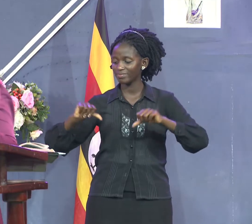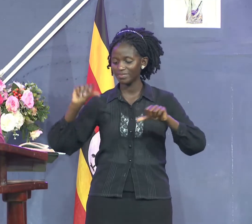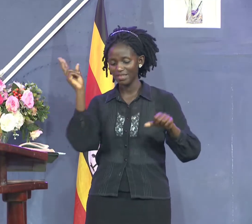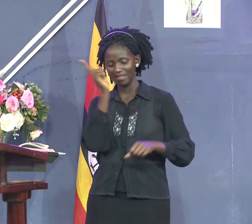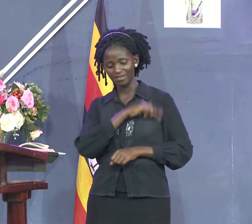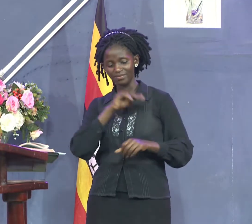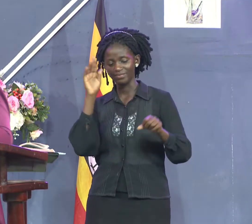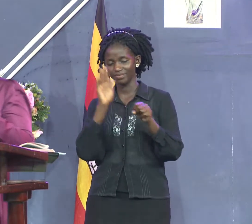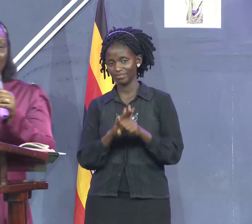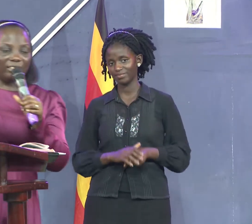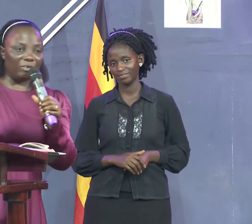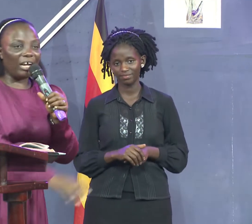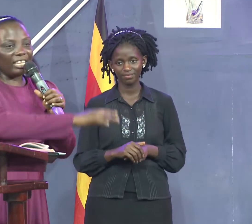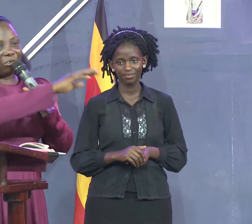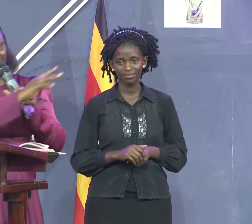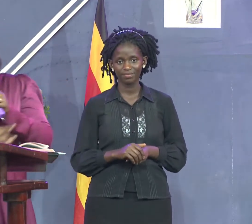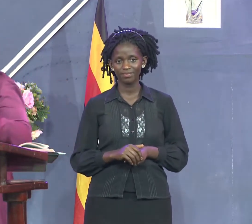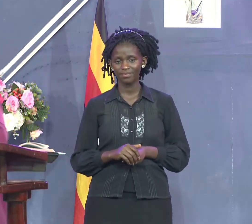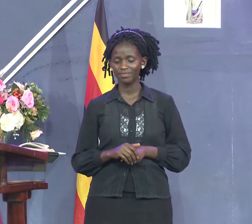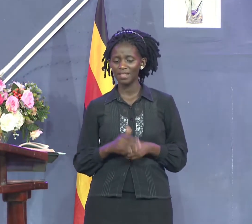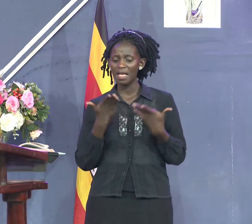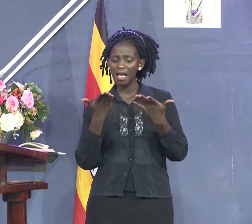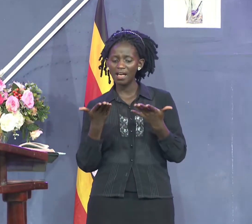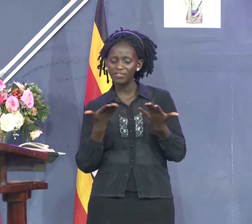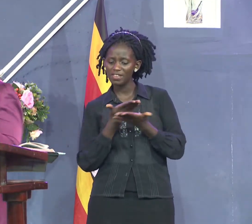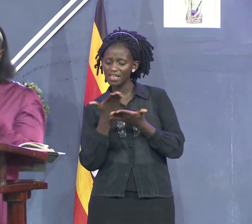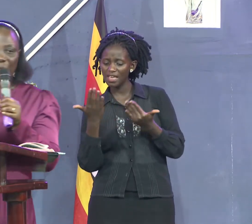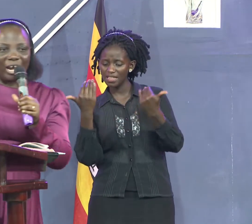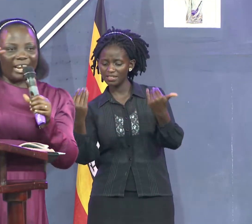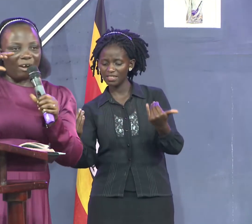Currently, the world is in a mess.